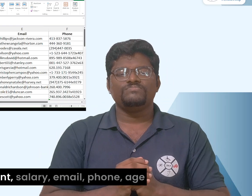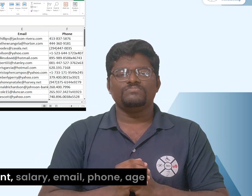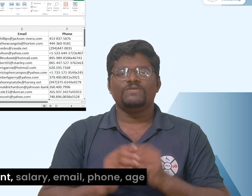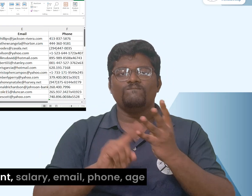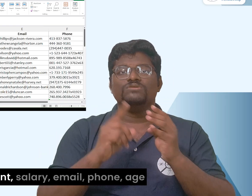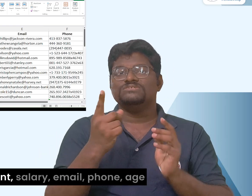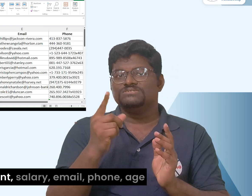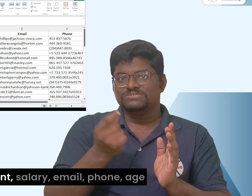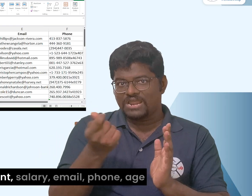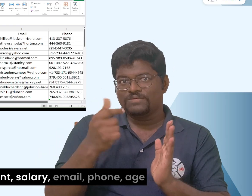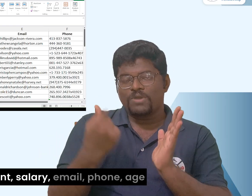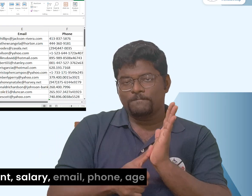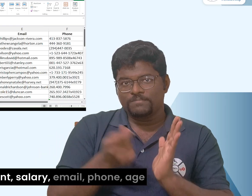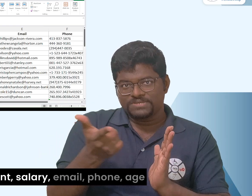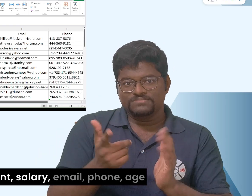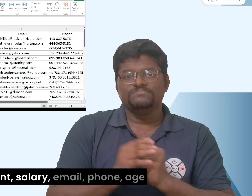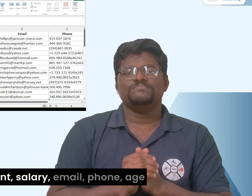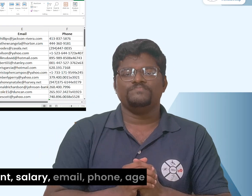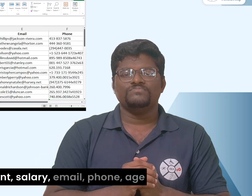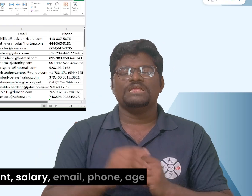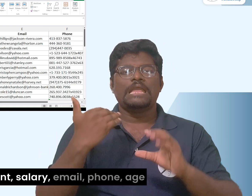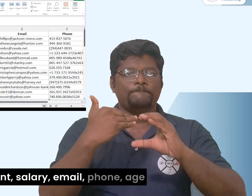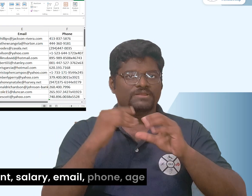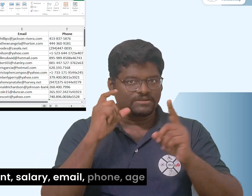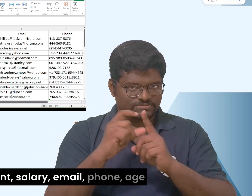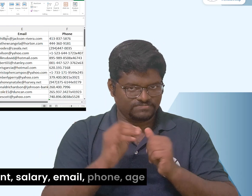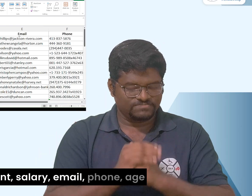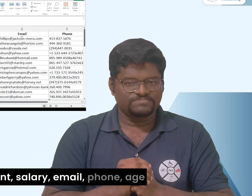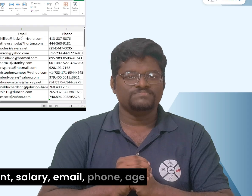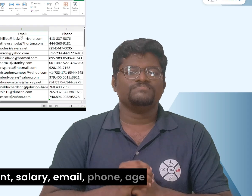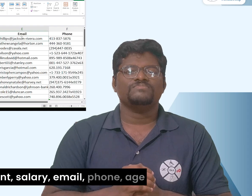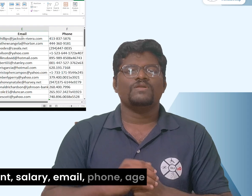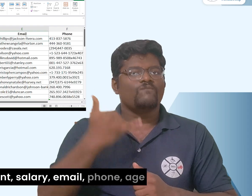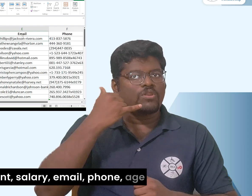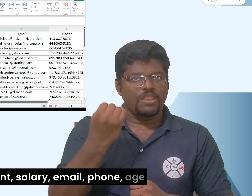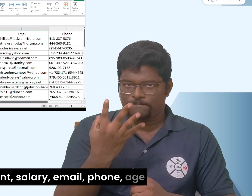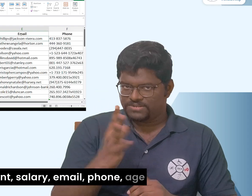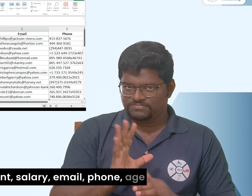department, salary, email, phone,